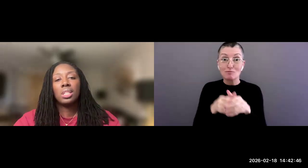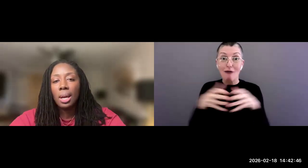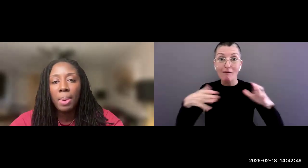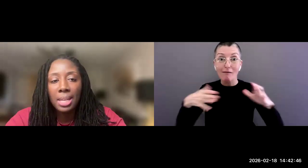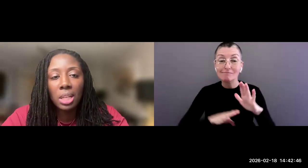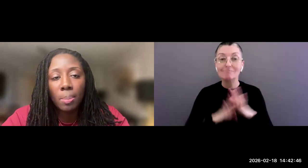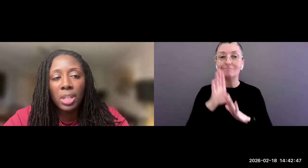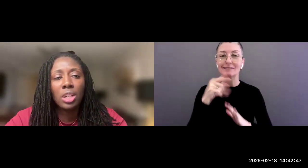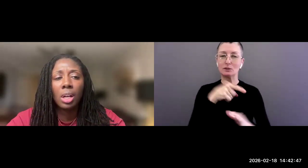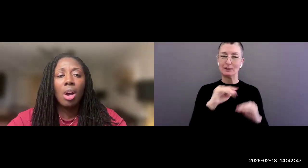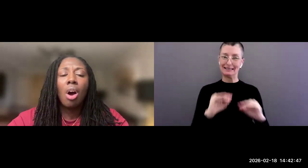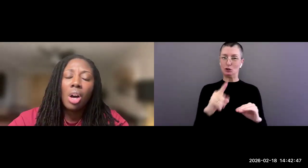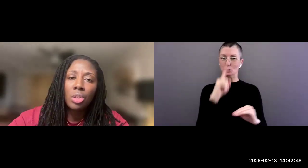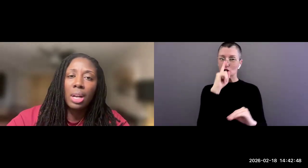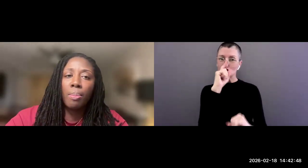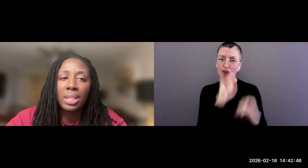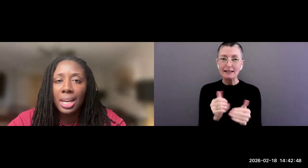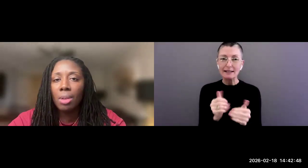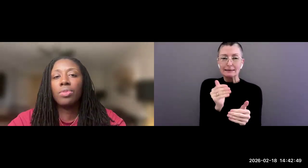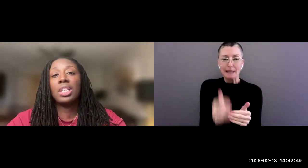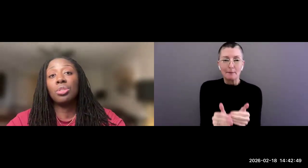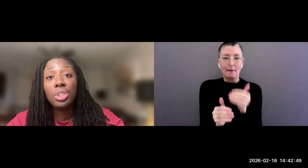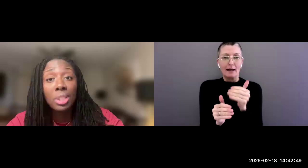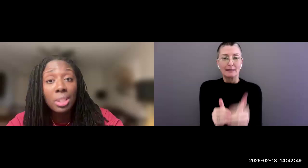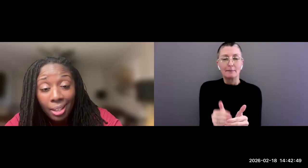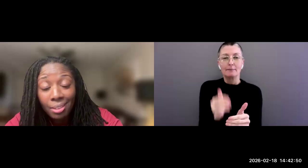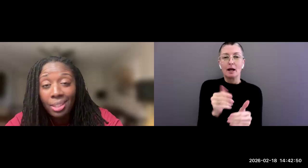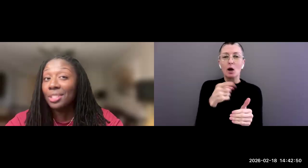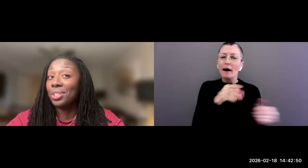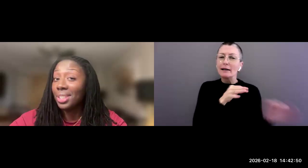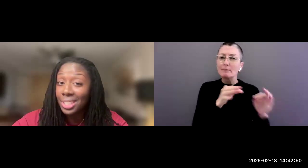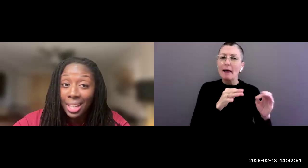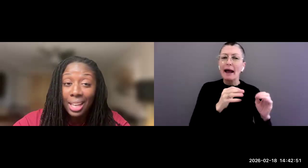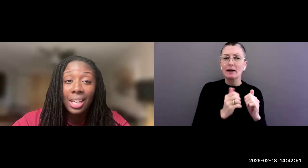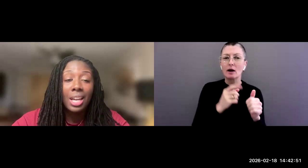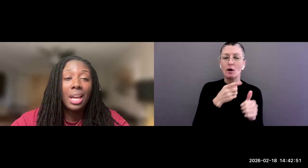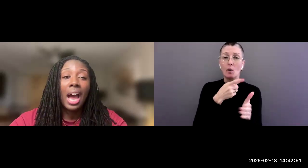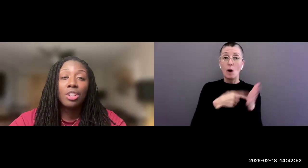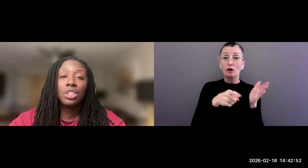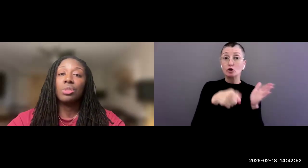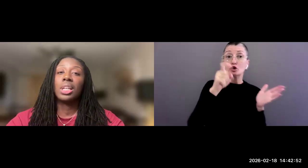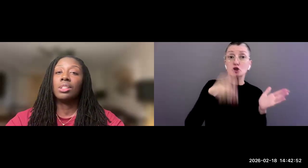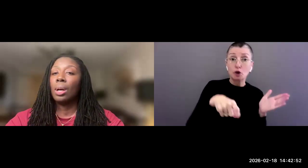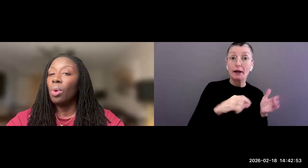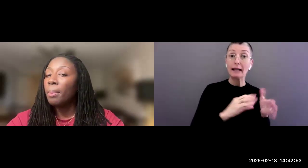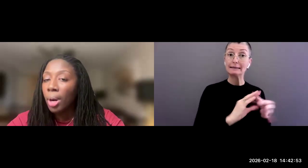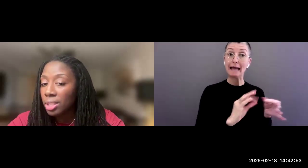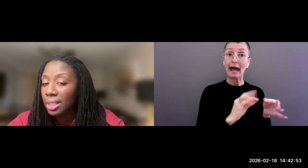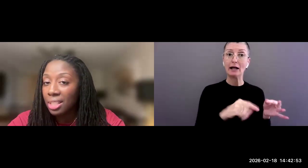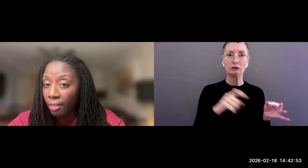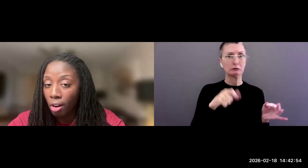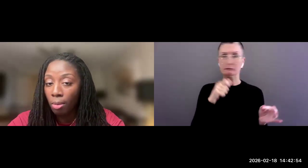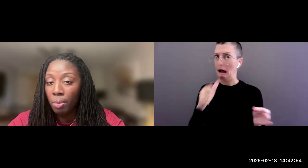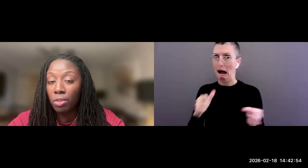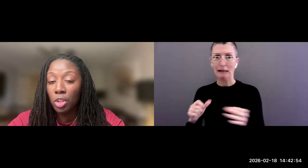out step by step. And it's going to also kind of break down things you should say, things you shouldn't say. How should you sell to that one